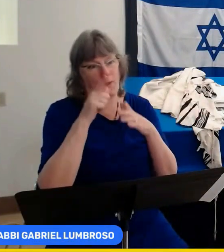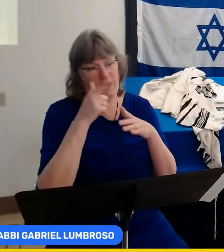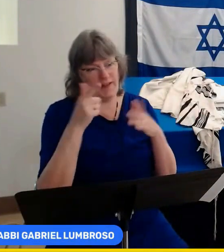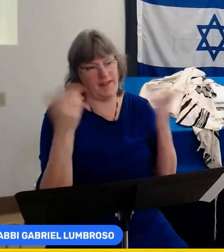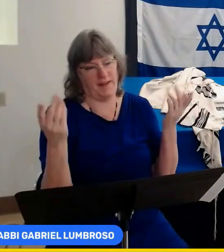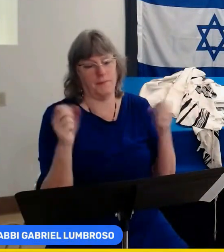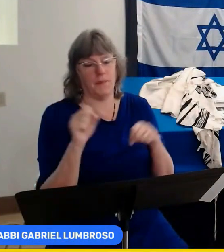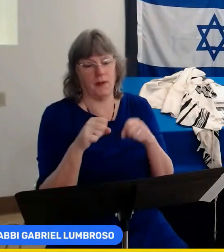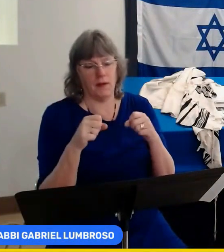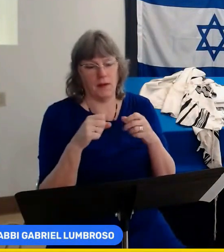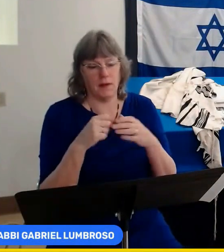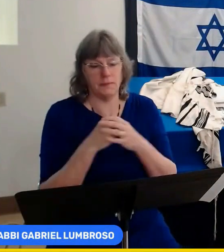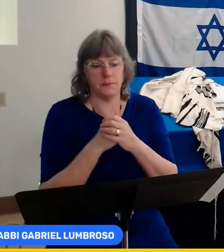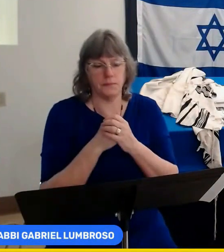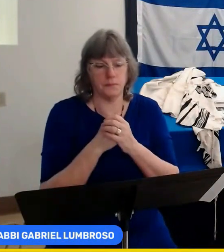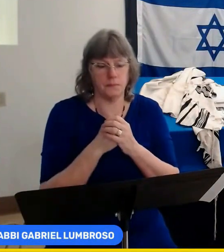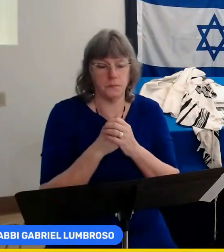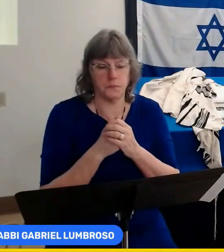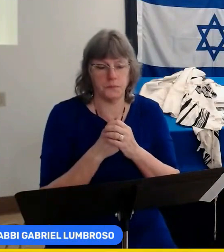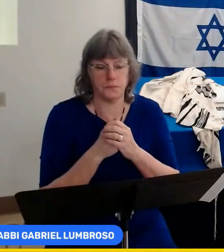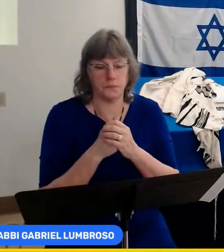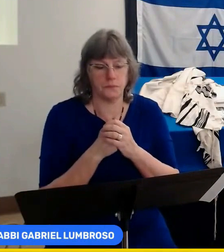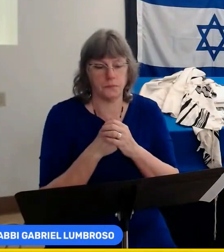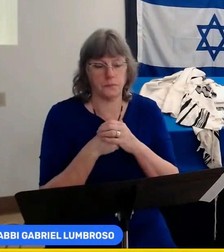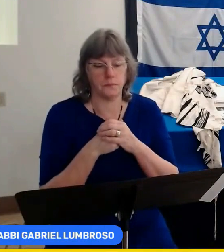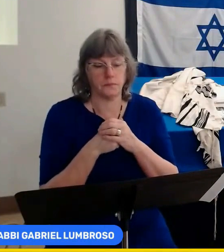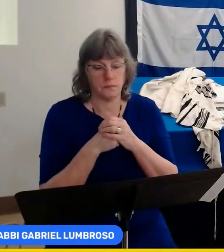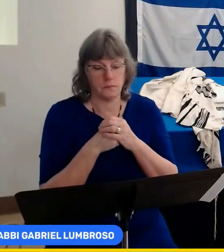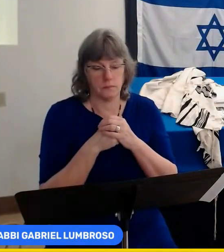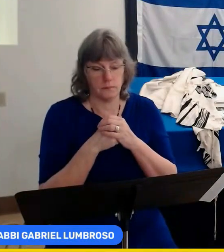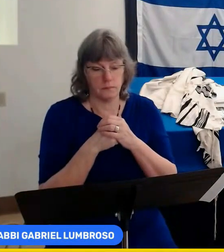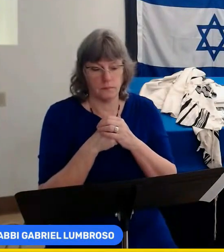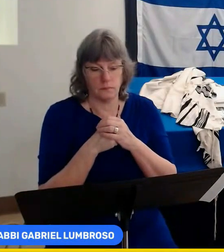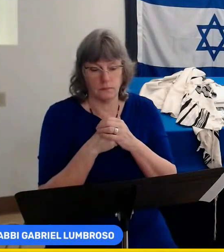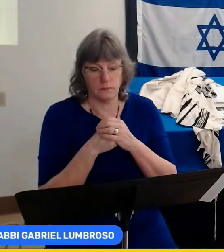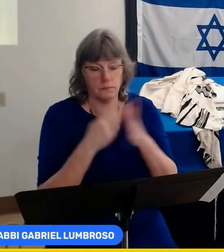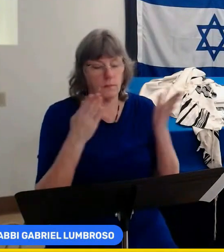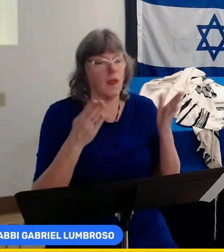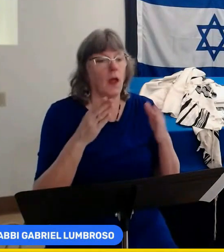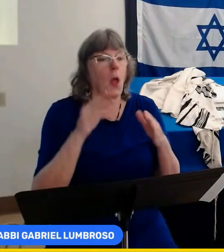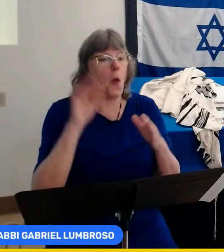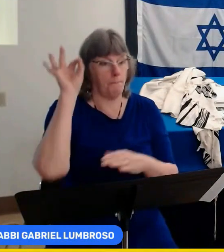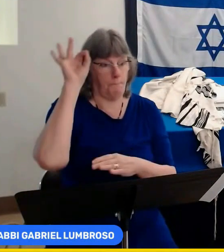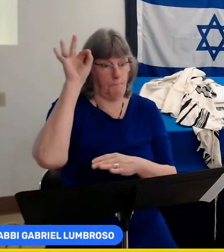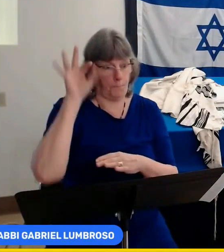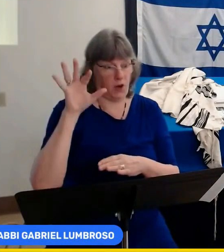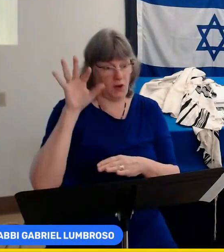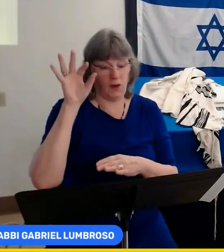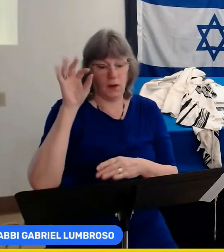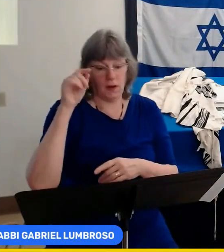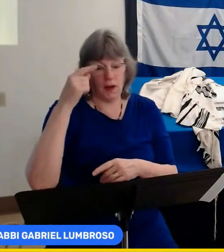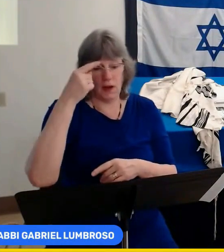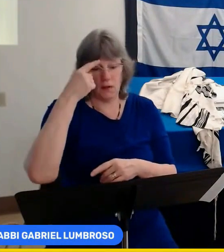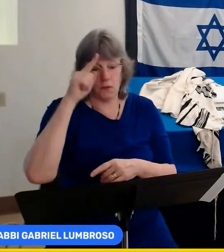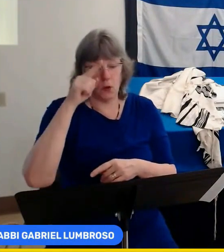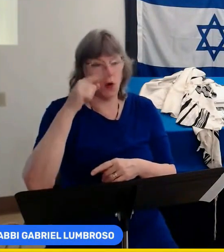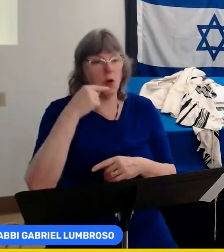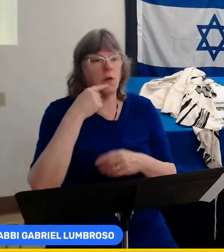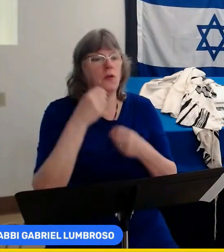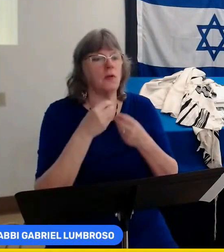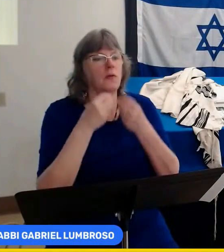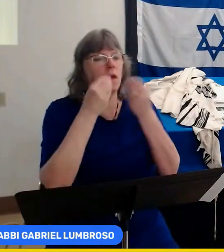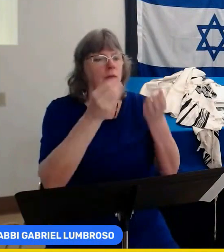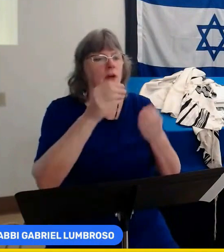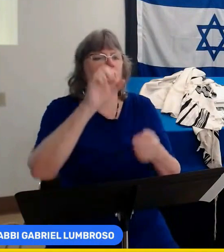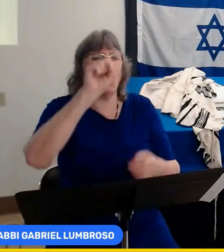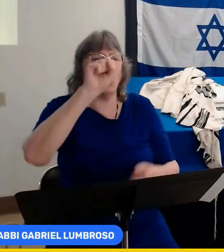So preaching, as I was preaching, the delivery of a sermon or religious address to an assembled group of people, typically in church. And then there